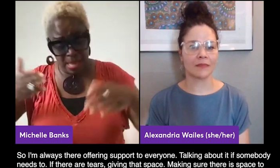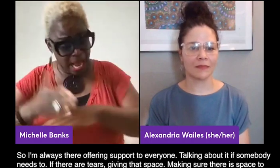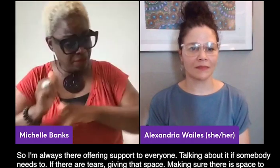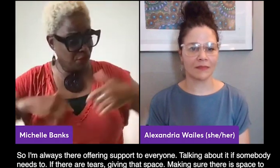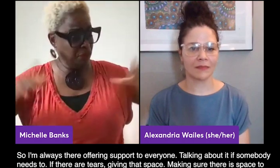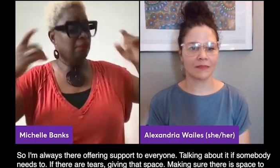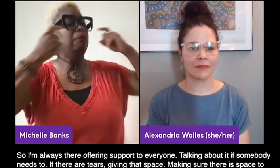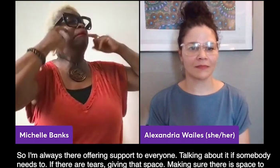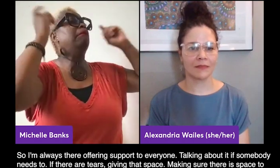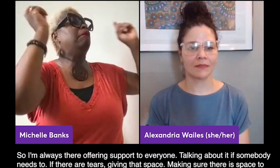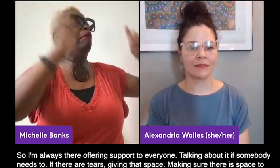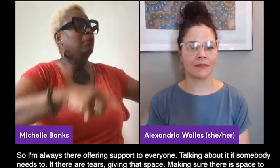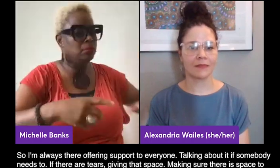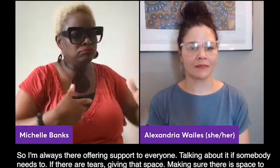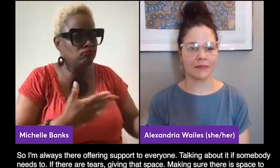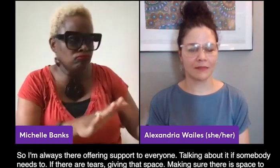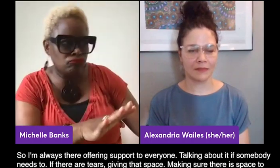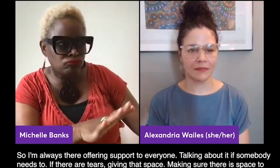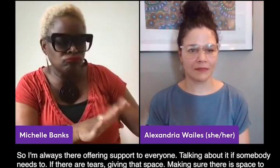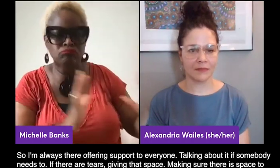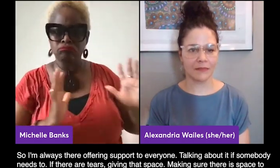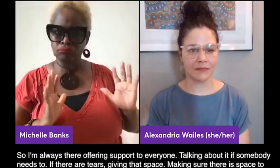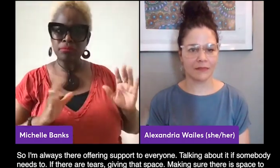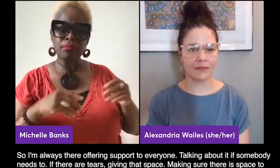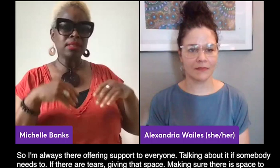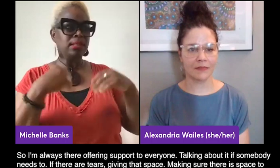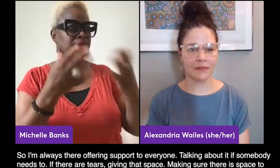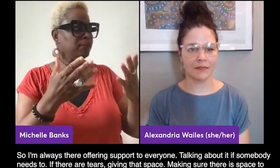tears, giving that space.